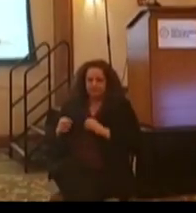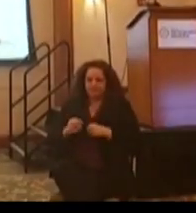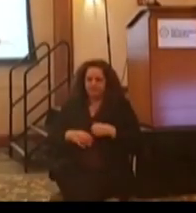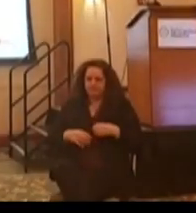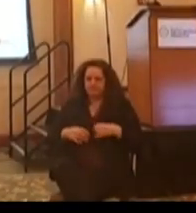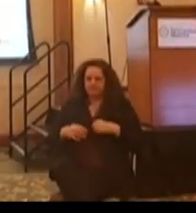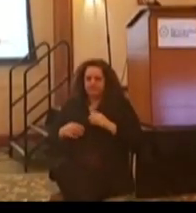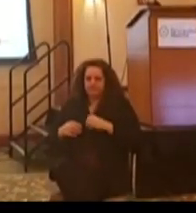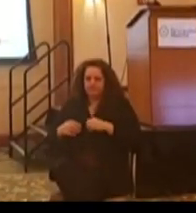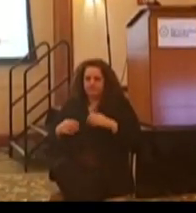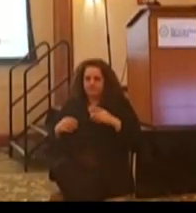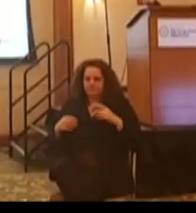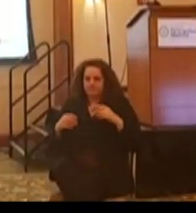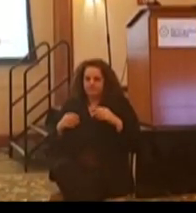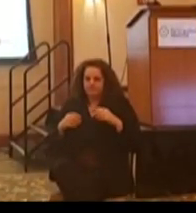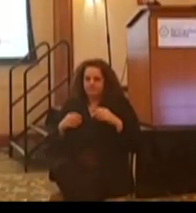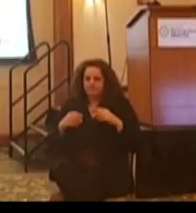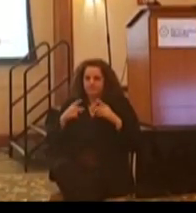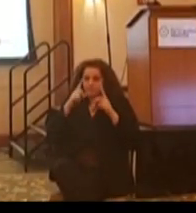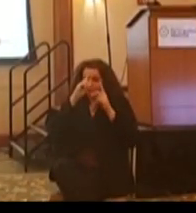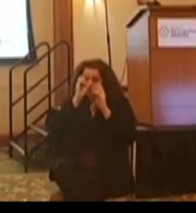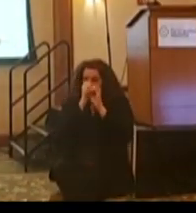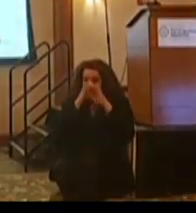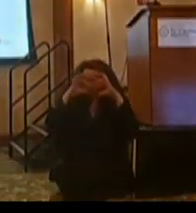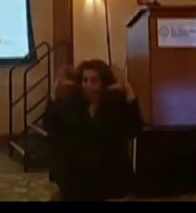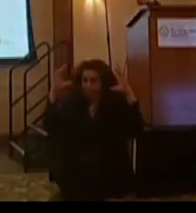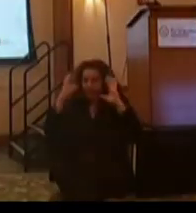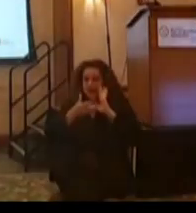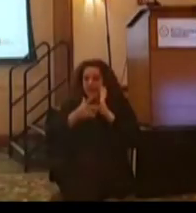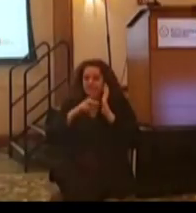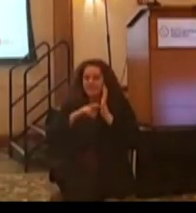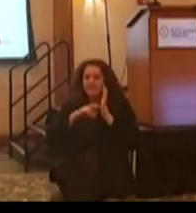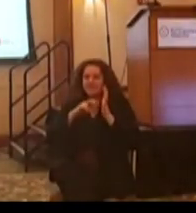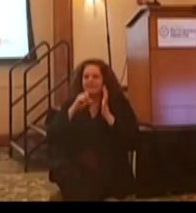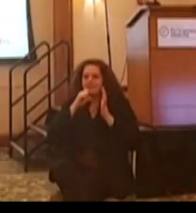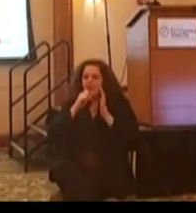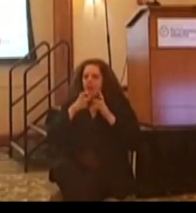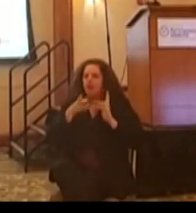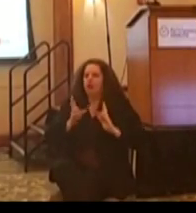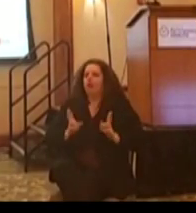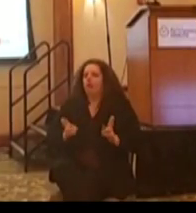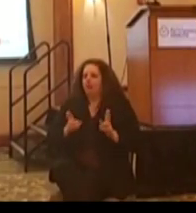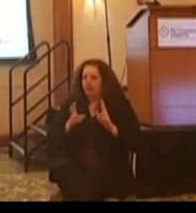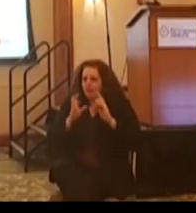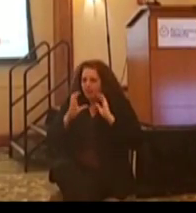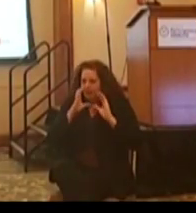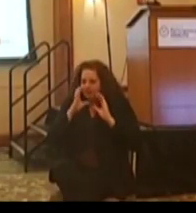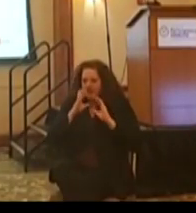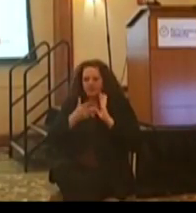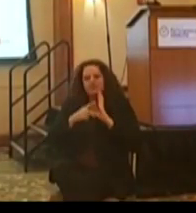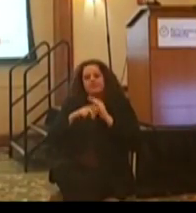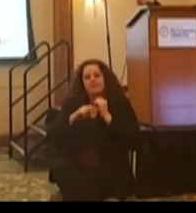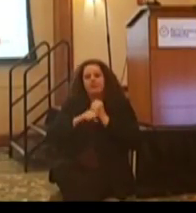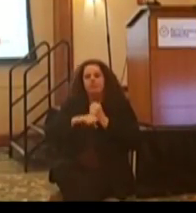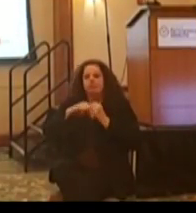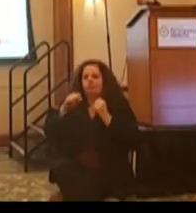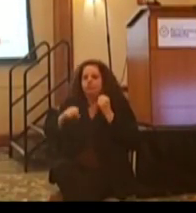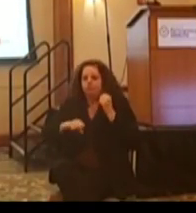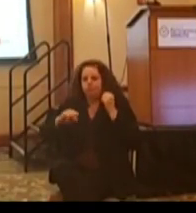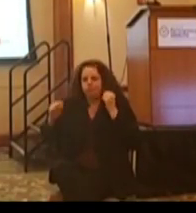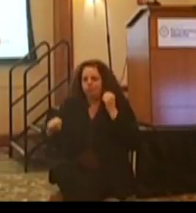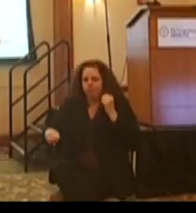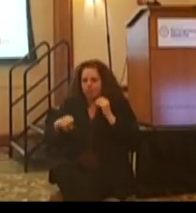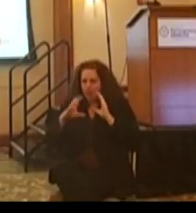limits on time and resources, which isn't long conversations necessarily, but it's conversations that